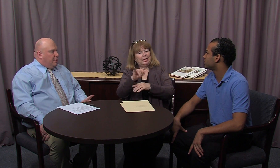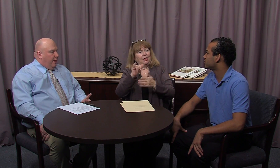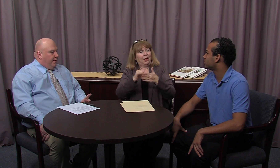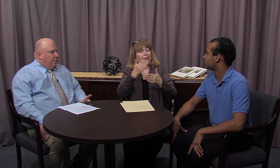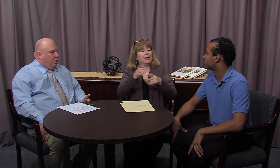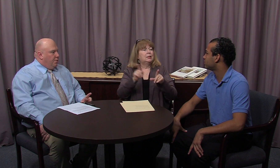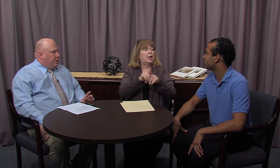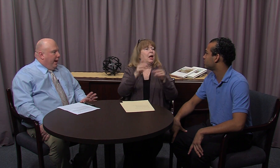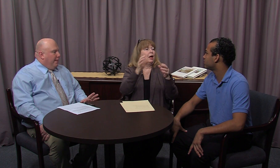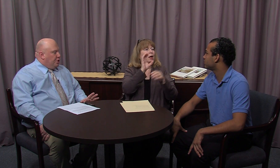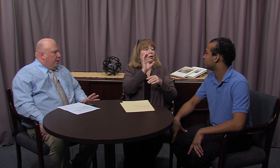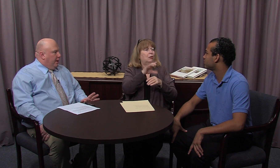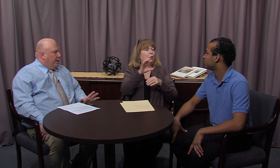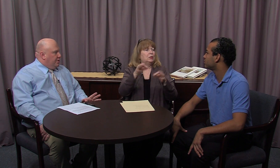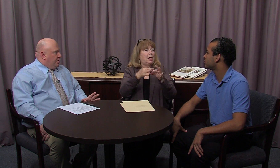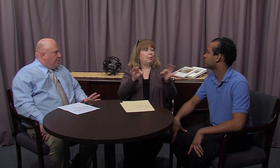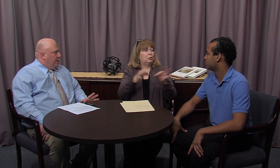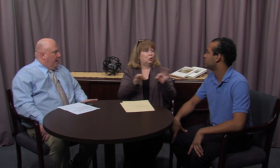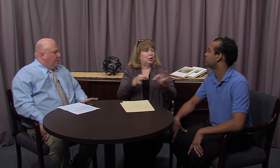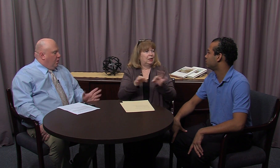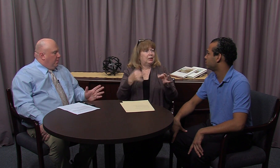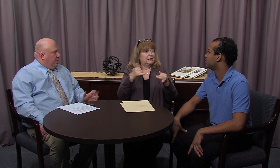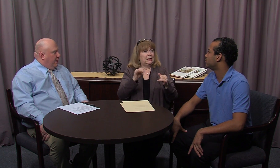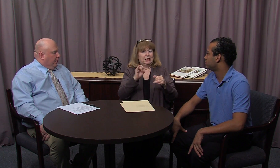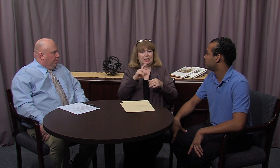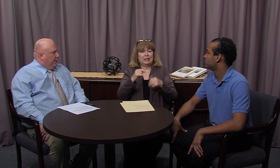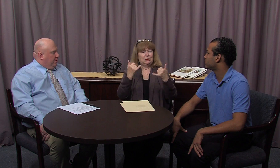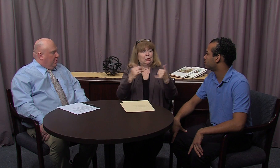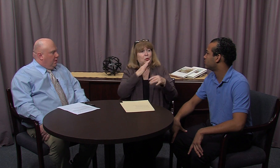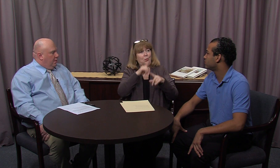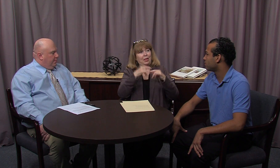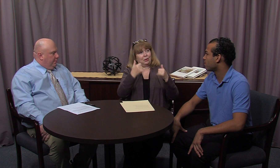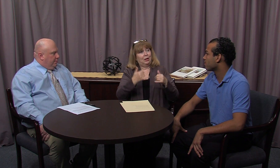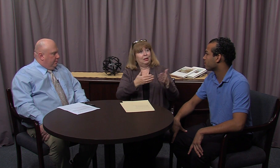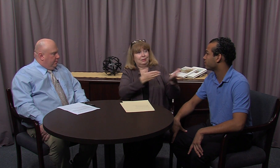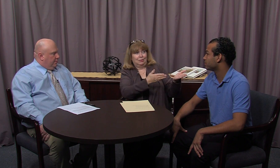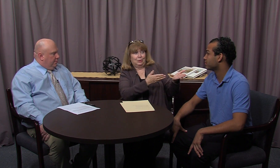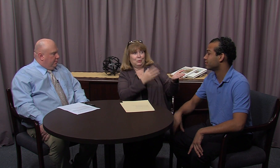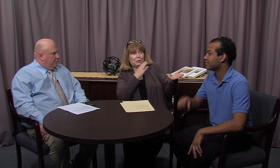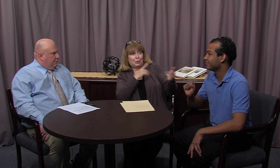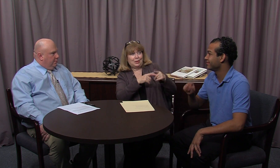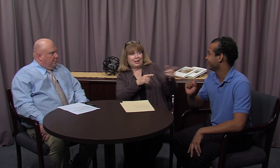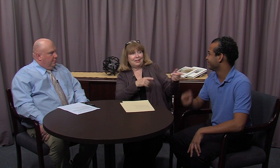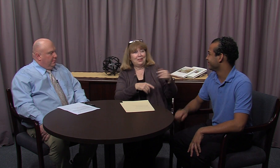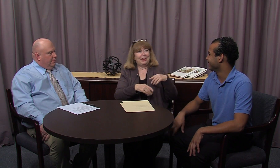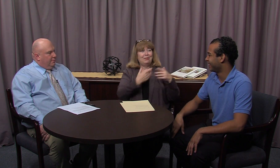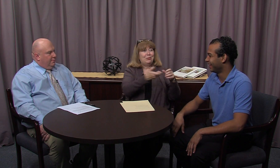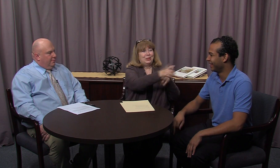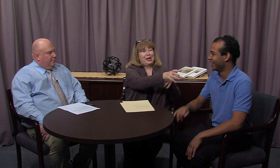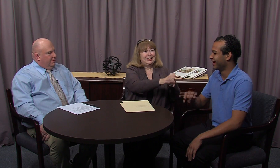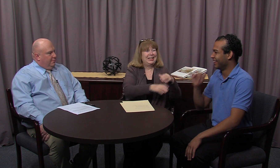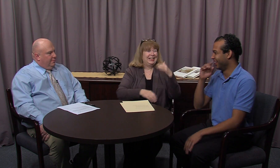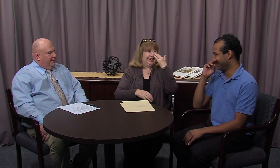like closed captioning exist today. Talk about that a little bit. You want to talk about that? Okay, give you a chance.